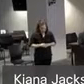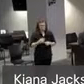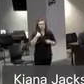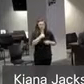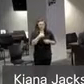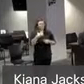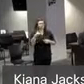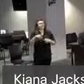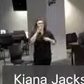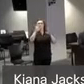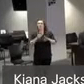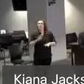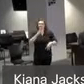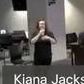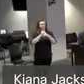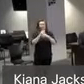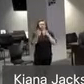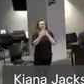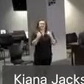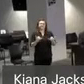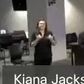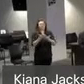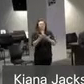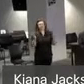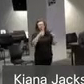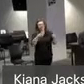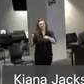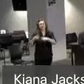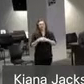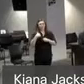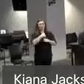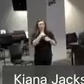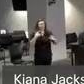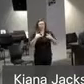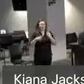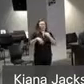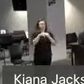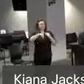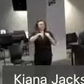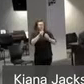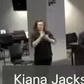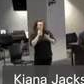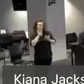and it's coming at a very good time. So we're excited about the addition of this program as well.